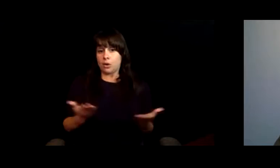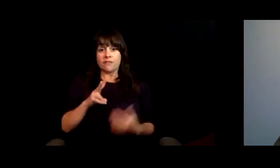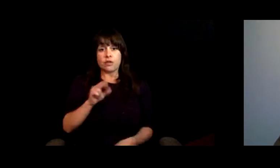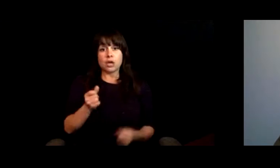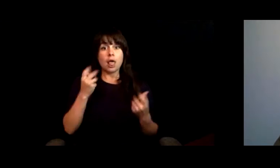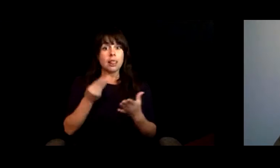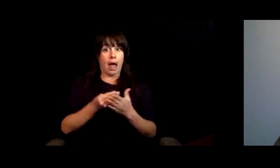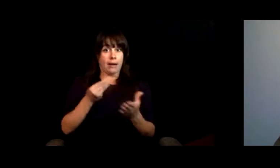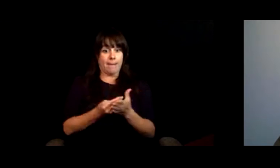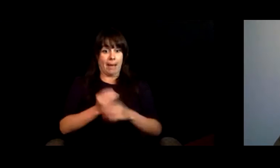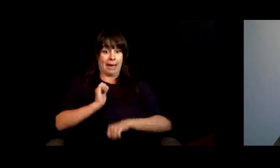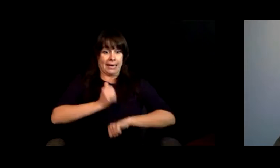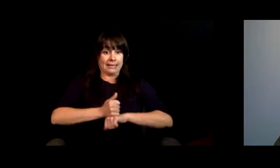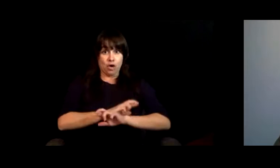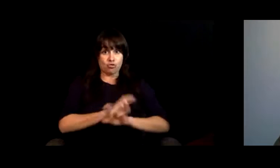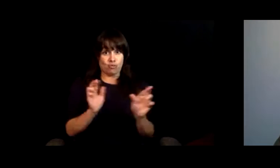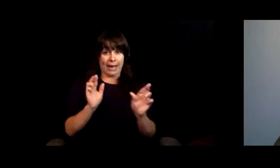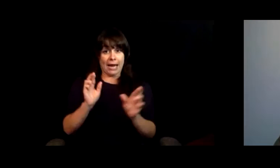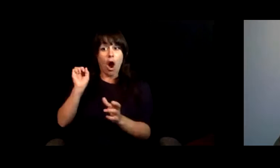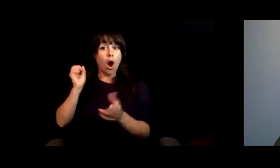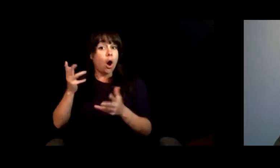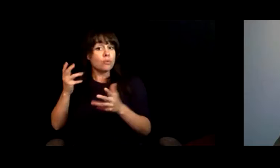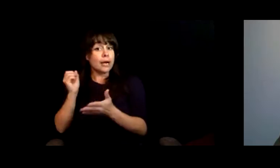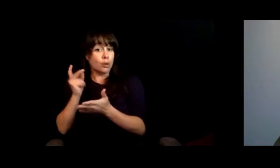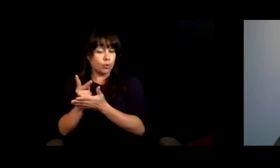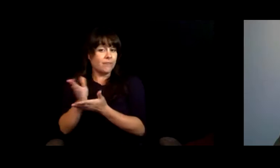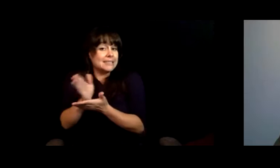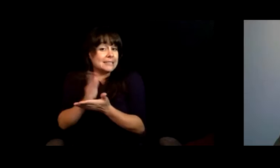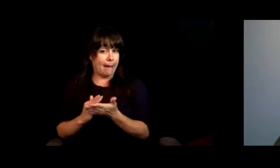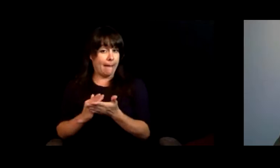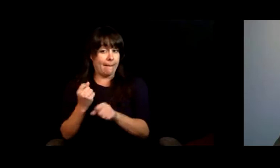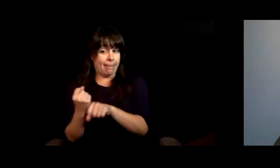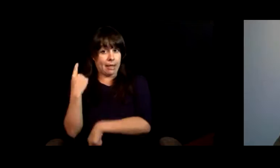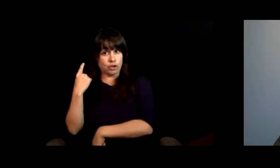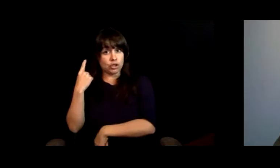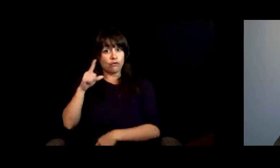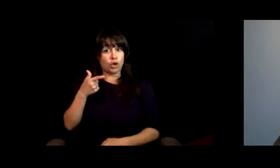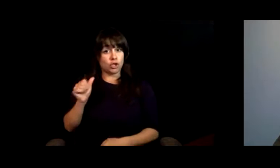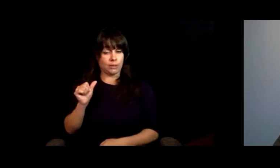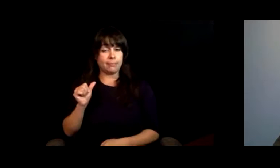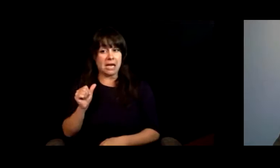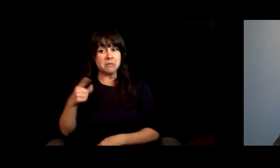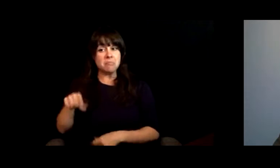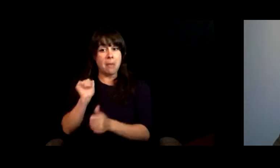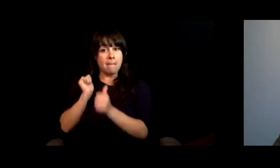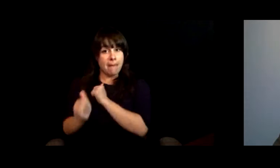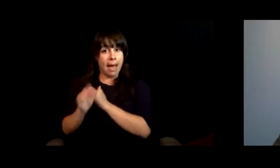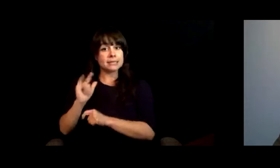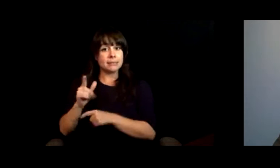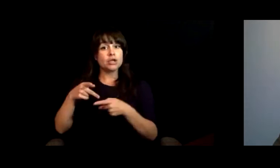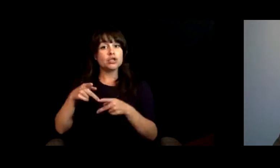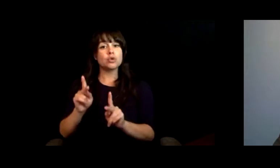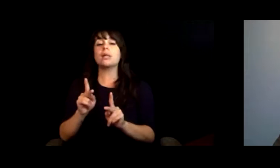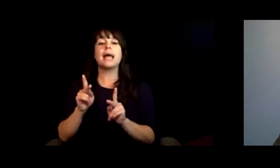was approved by the last session of the General Assembly. They passed a bill or allowed for $311